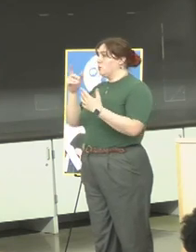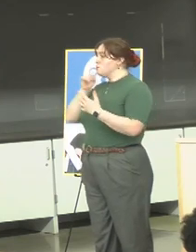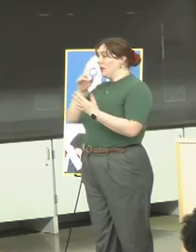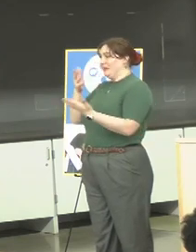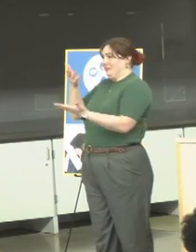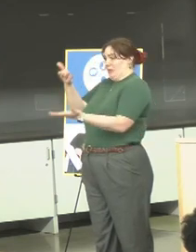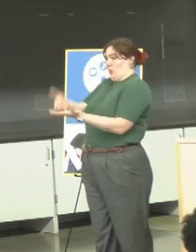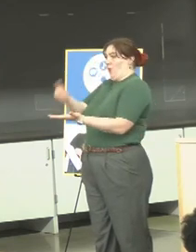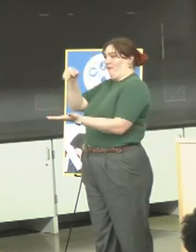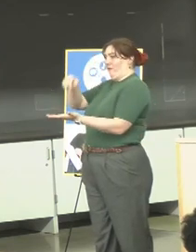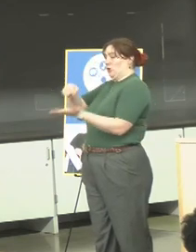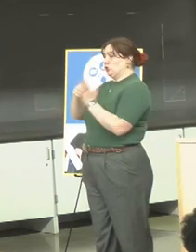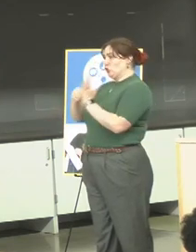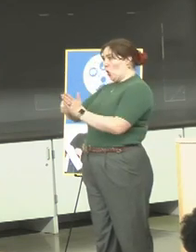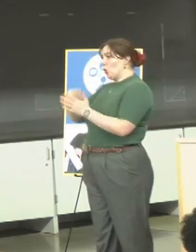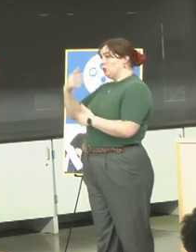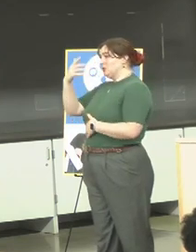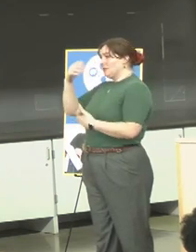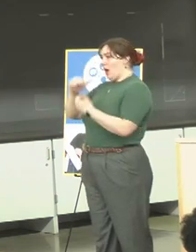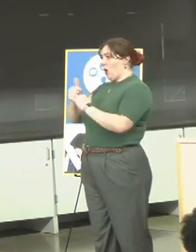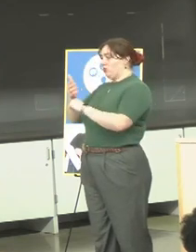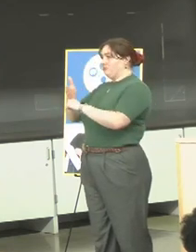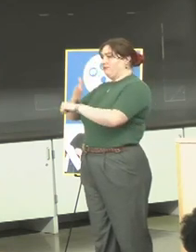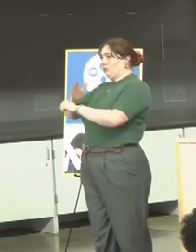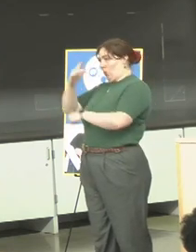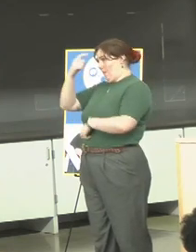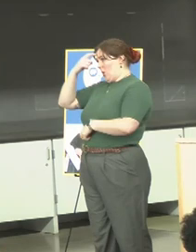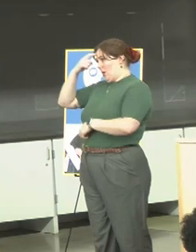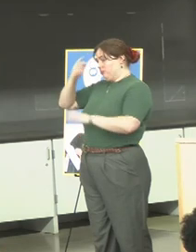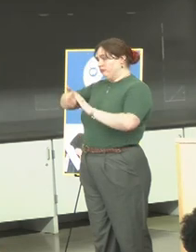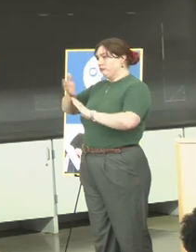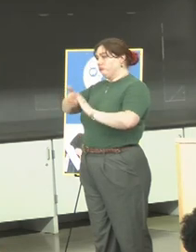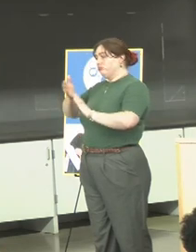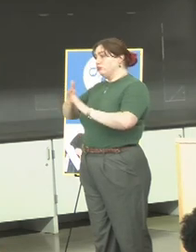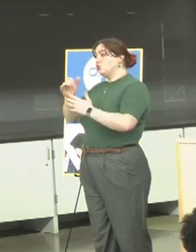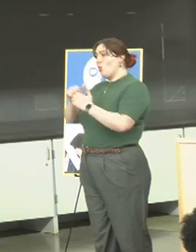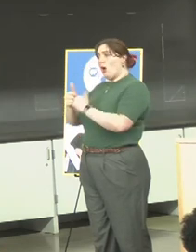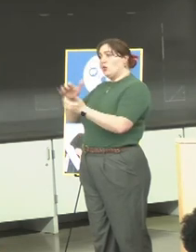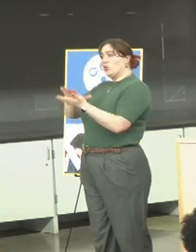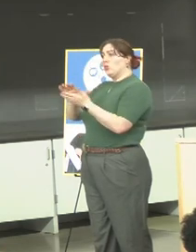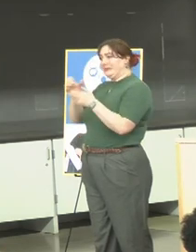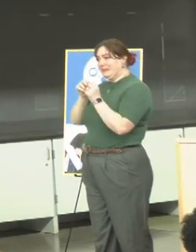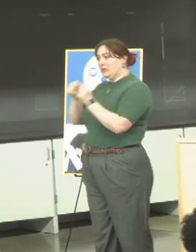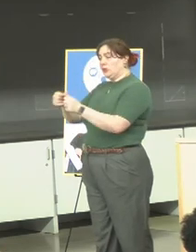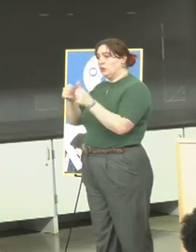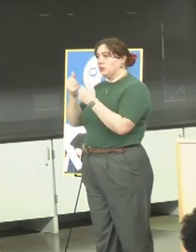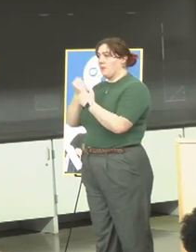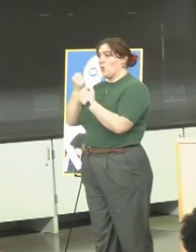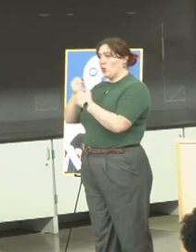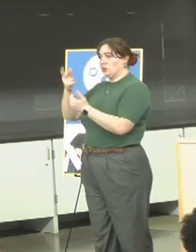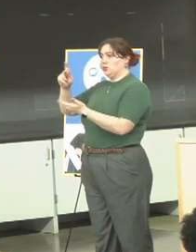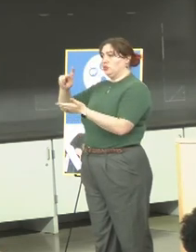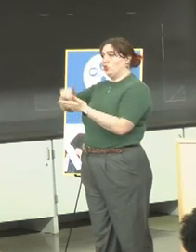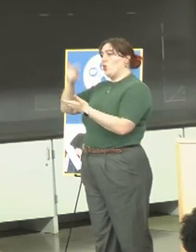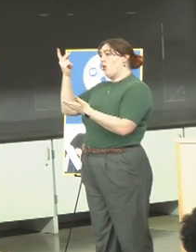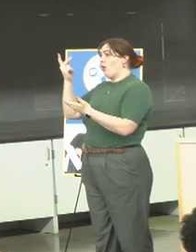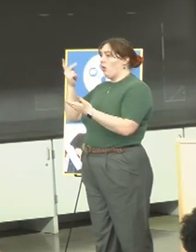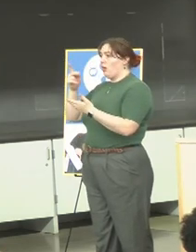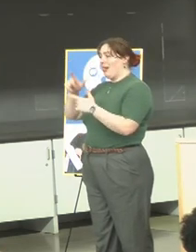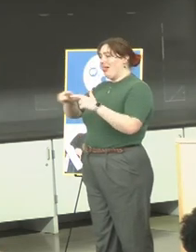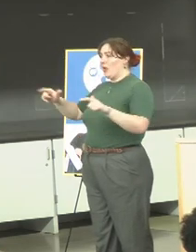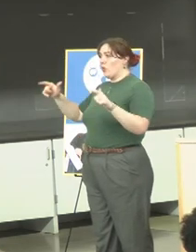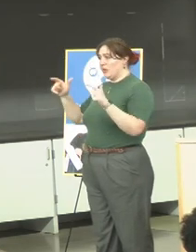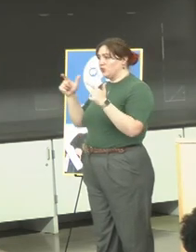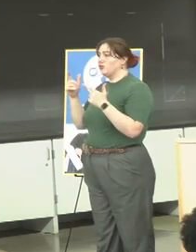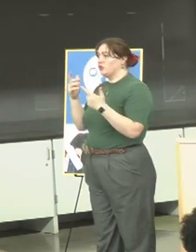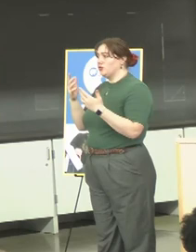effects on the brain. How will Seattle Public Schools continue to support dual language instruction programming? This is an equity and